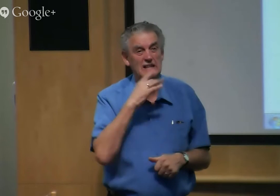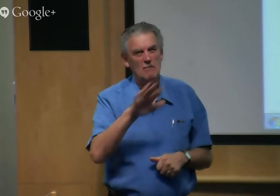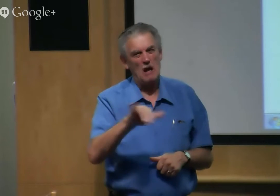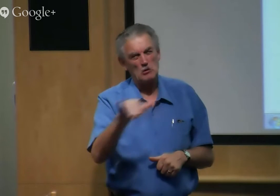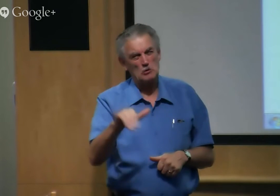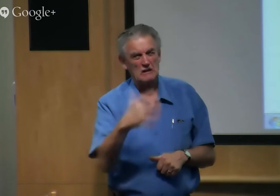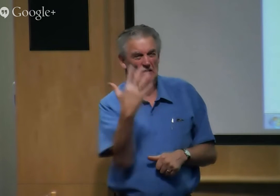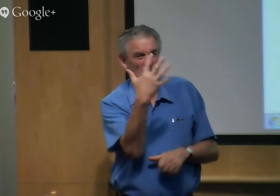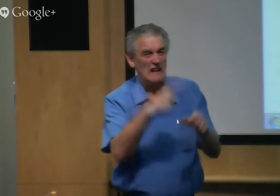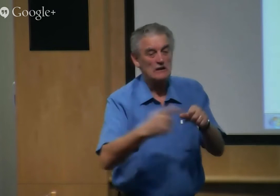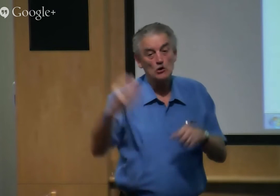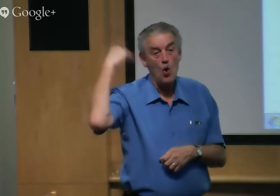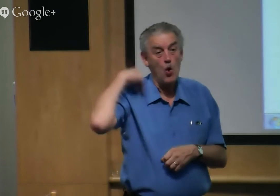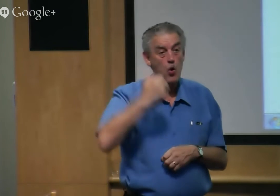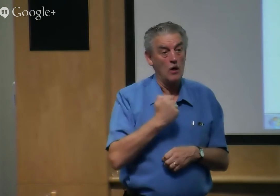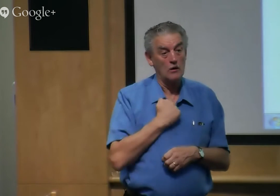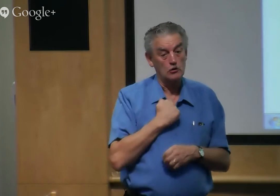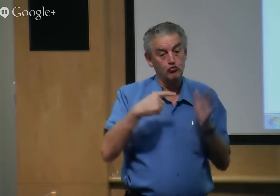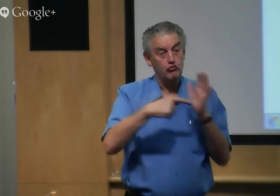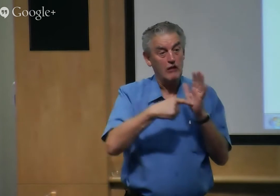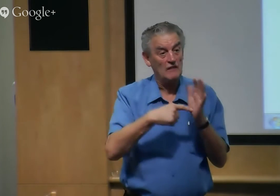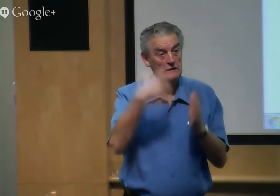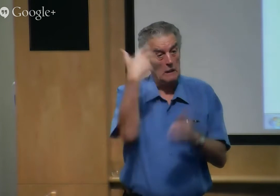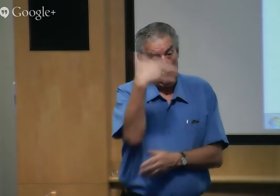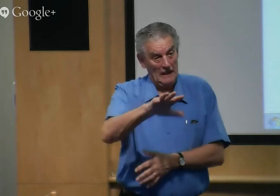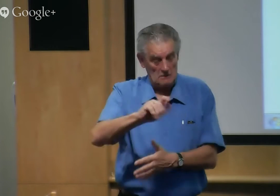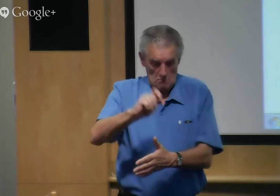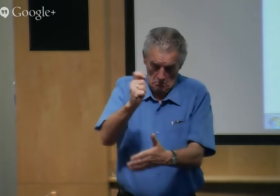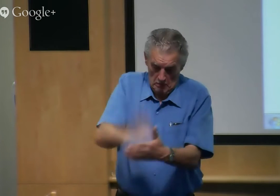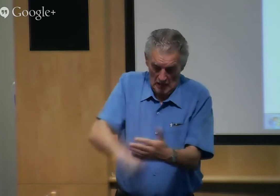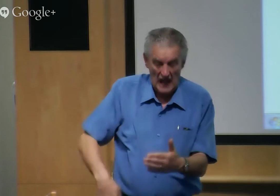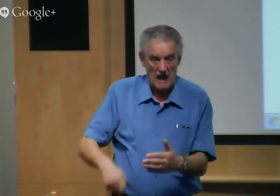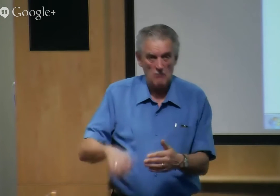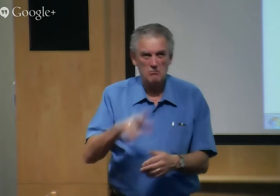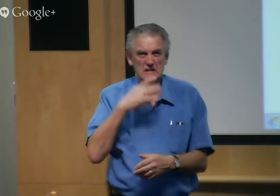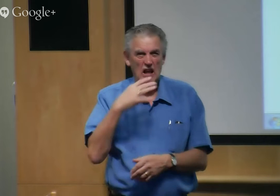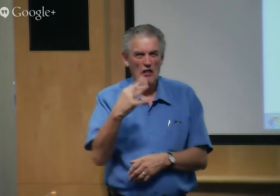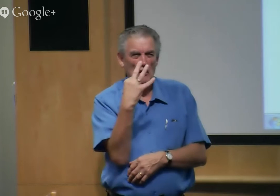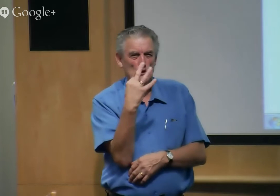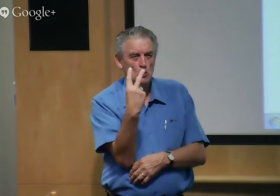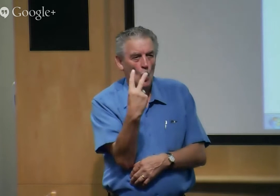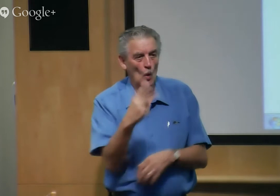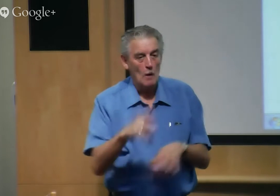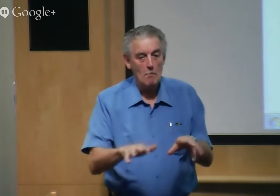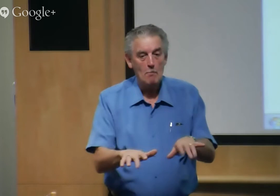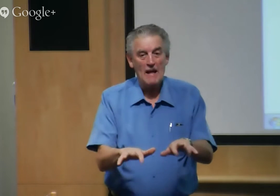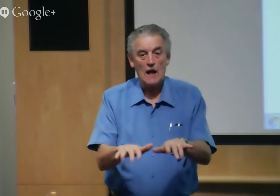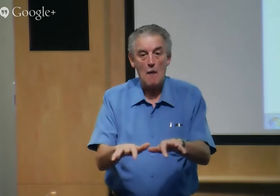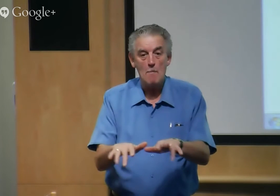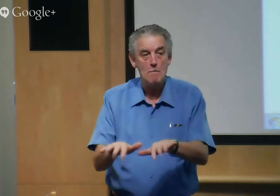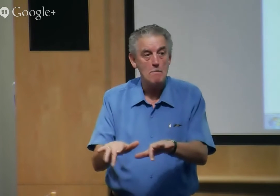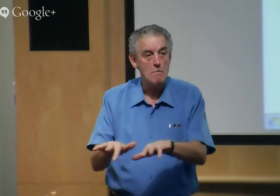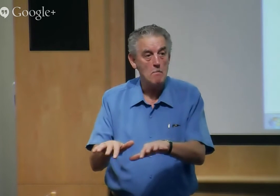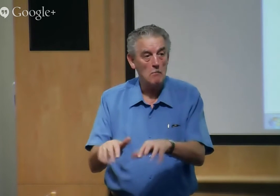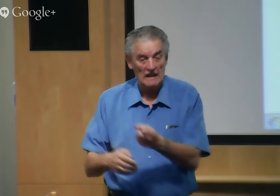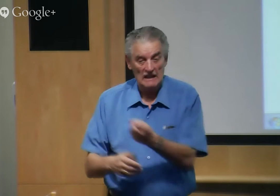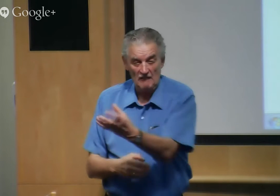we lobbied all of them. And about 15 years ago, Trafford bought